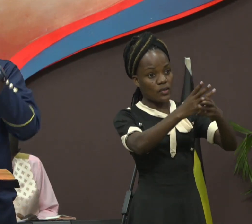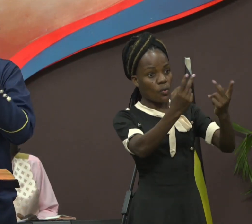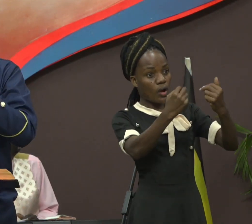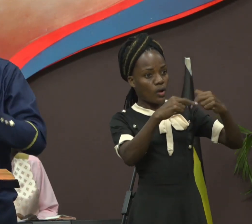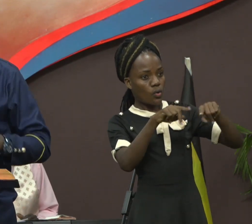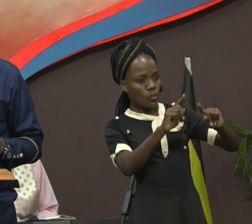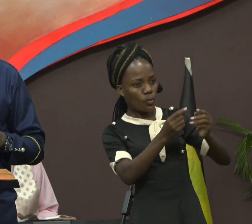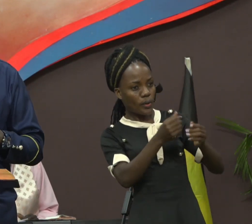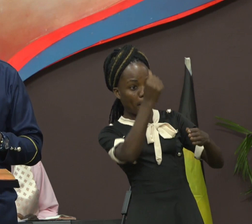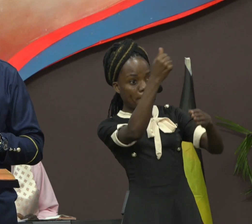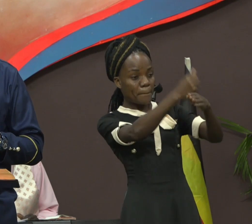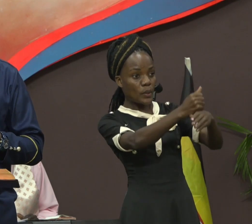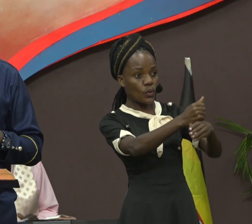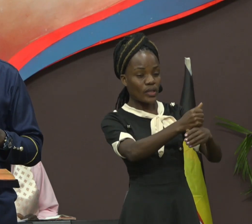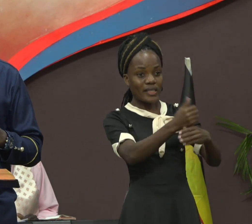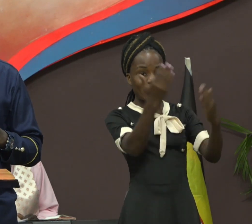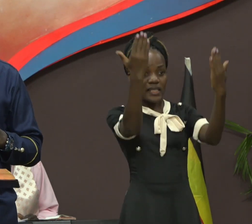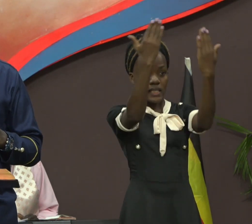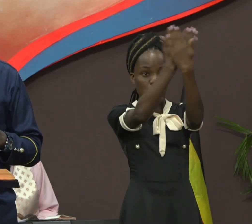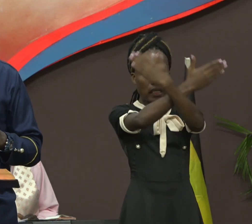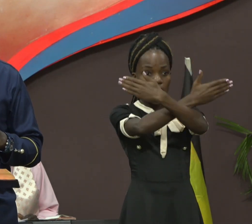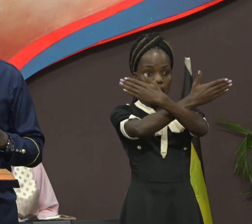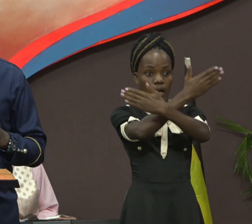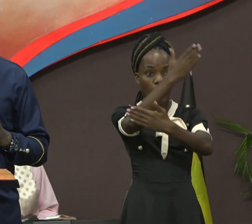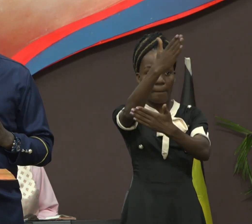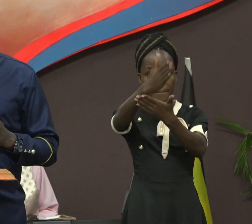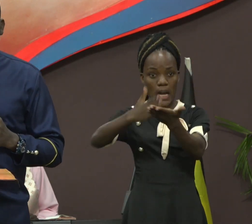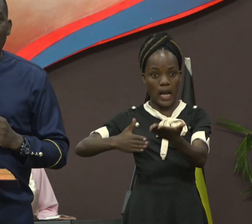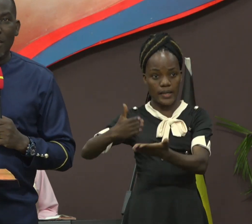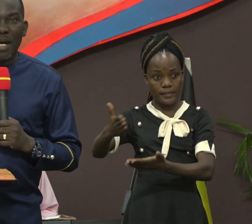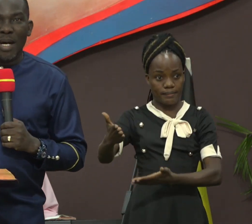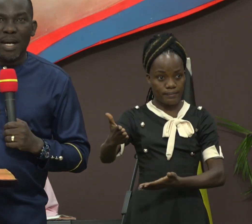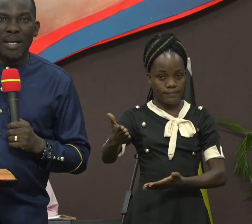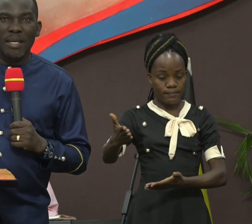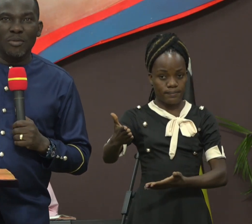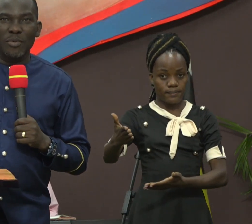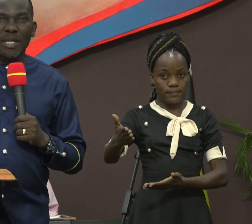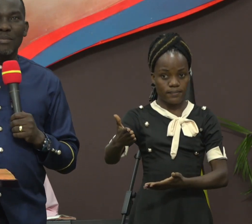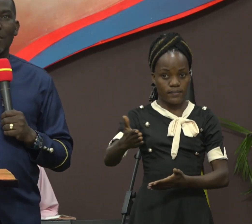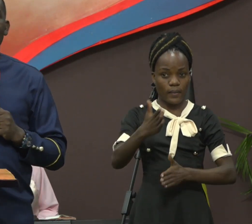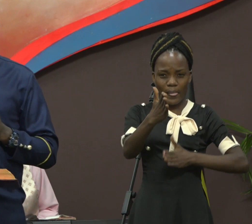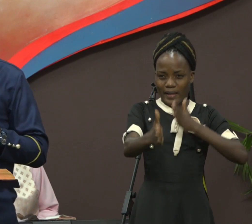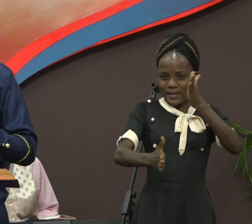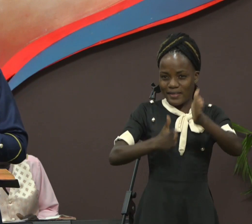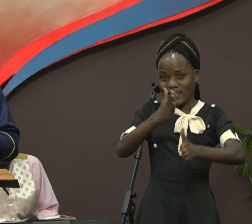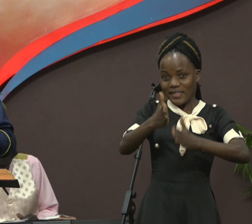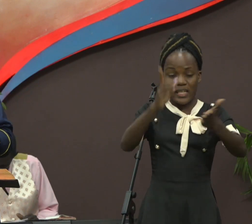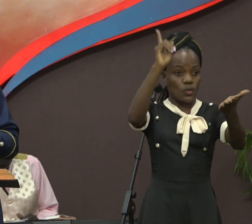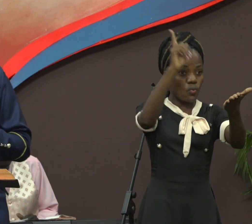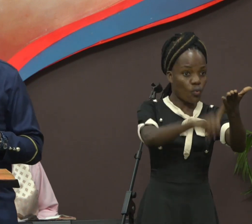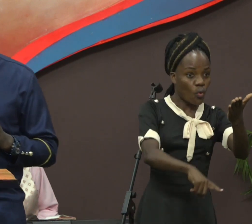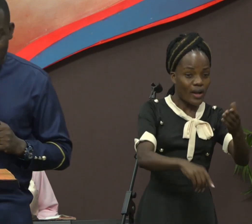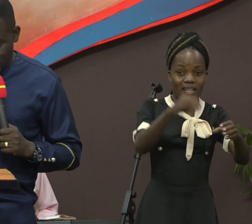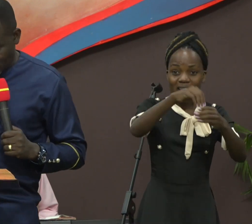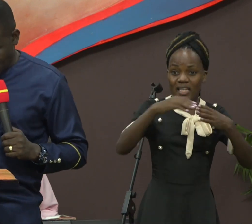Party yenzikiza. In the physical one, we put a part of darkness. Kaboniroka eyomubiri erimu obudde bw'emisana n'obudde